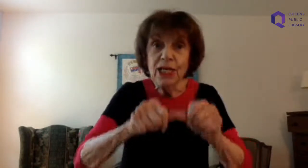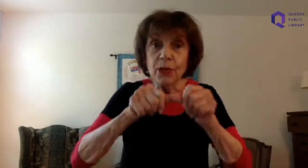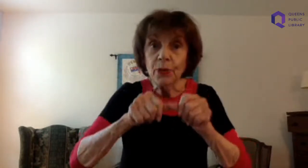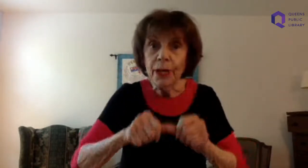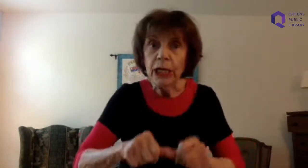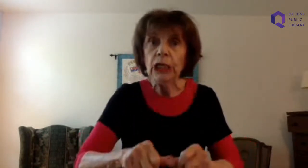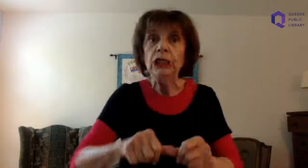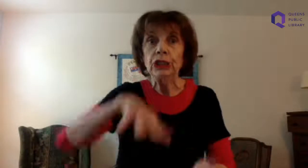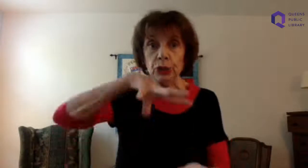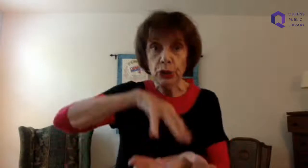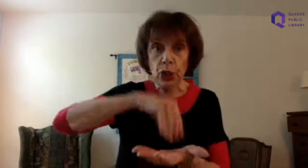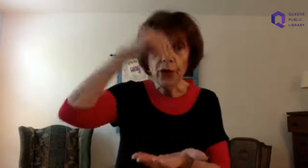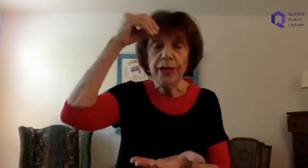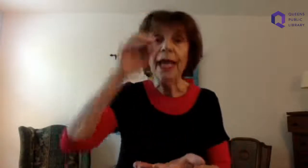Continue to learn